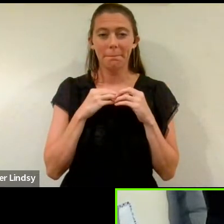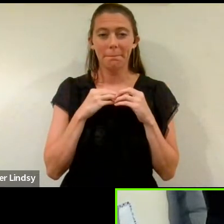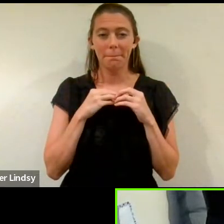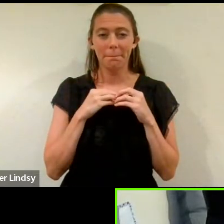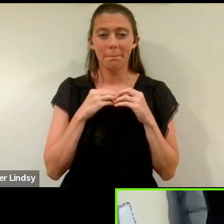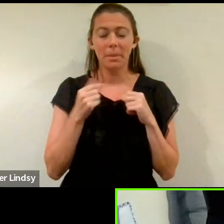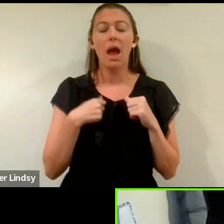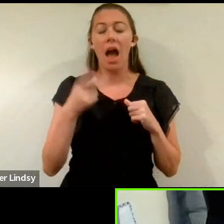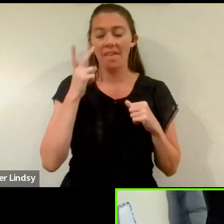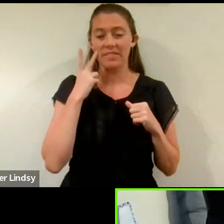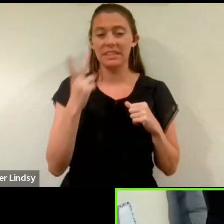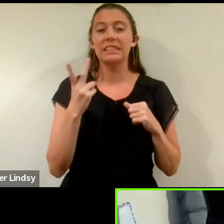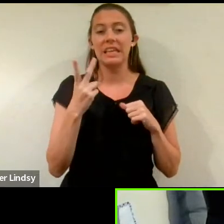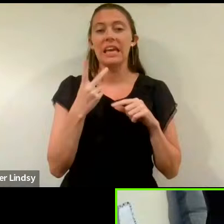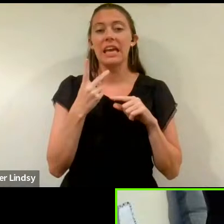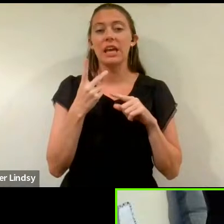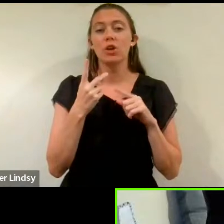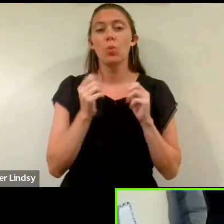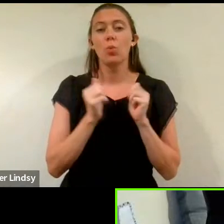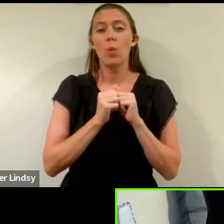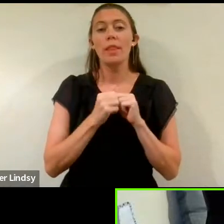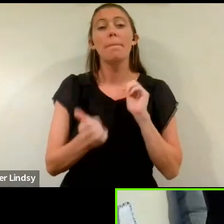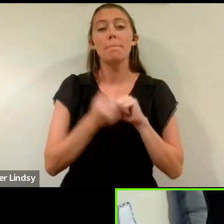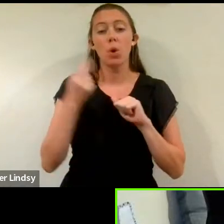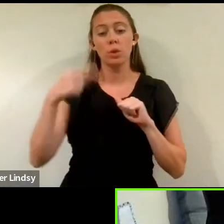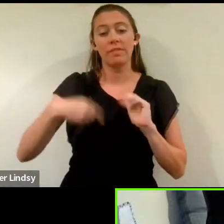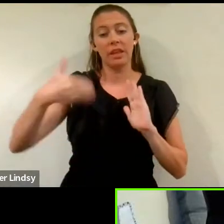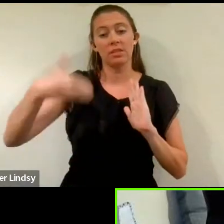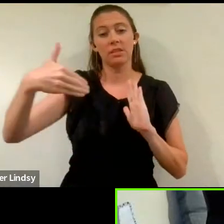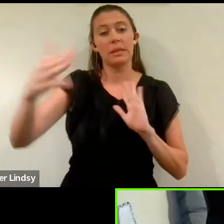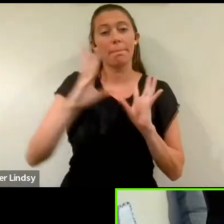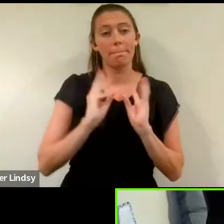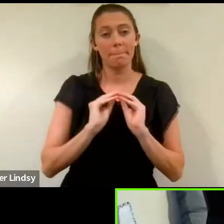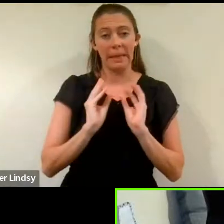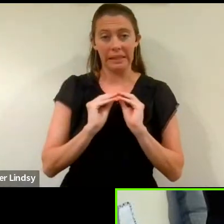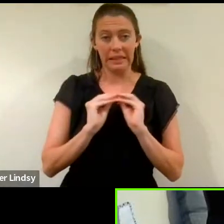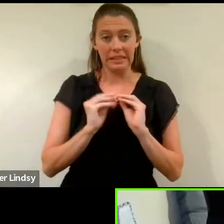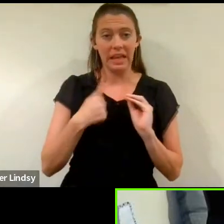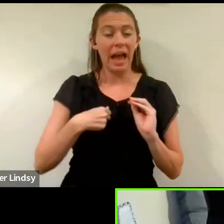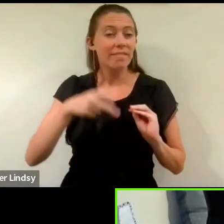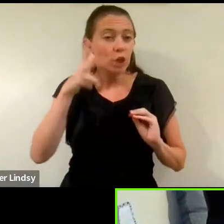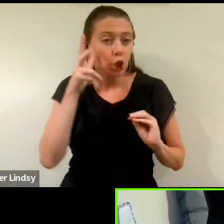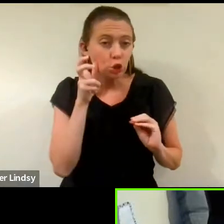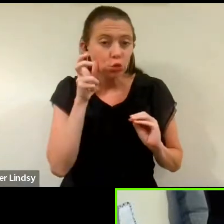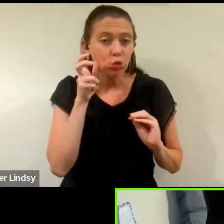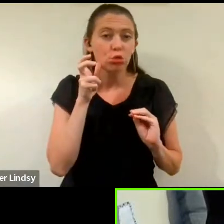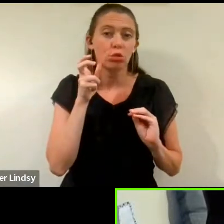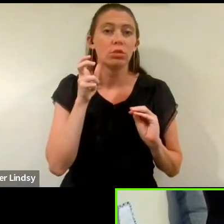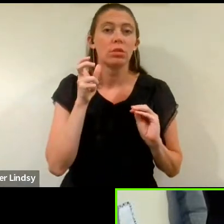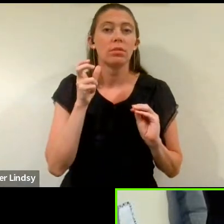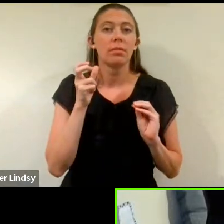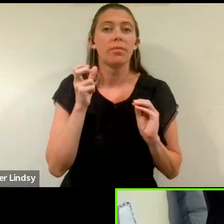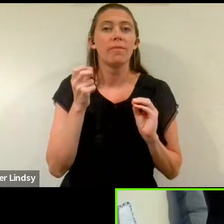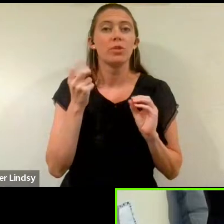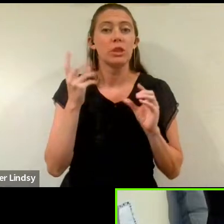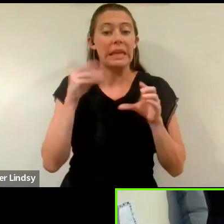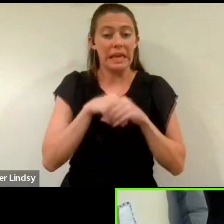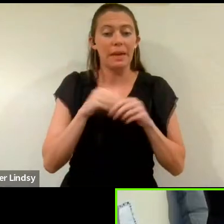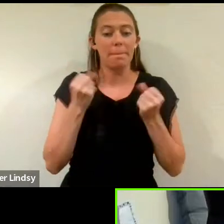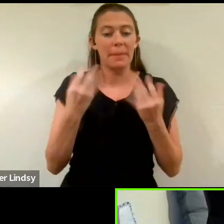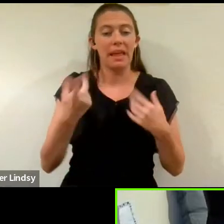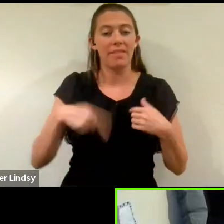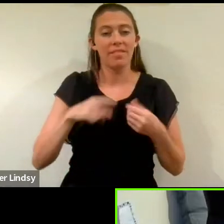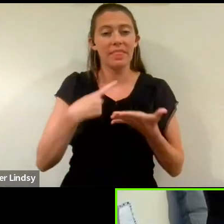for quite a few of these meetings, and I'm not trying to be the elephant in the room. I'm pretty sure to be